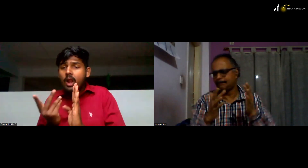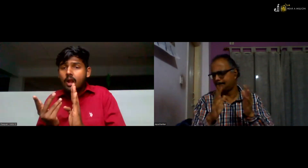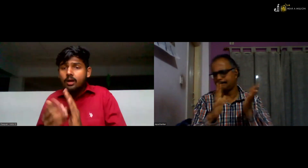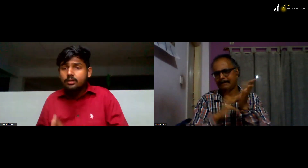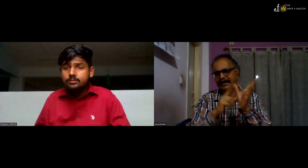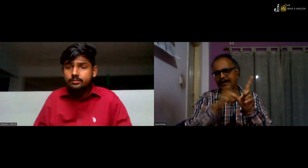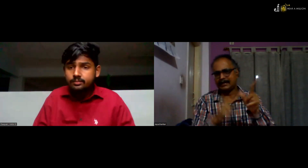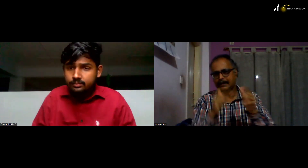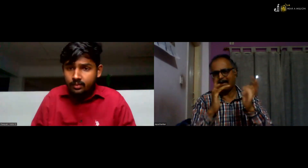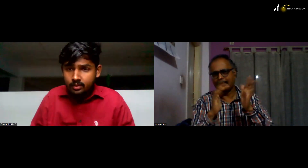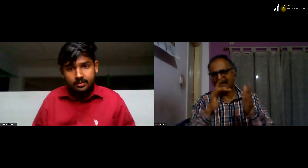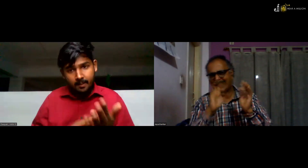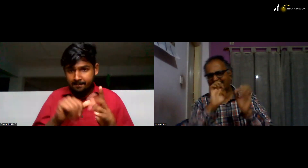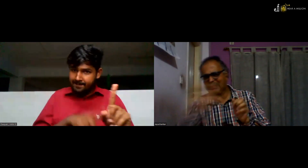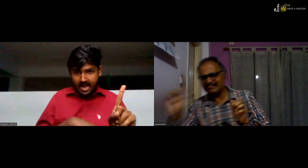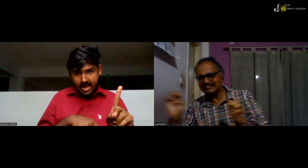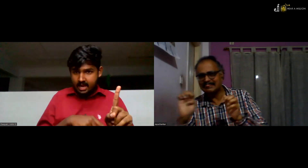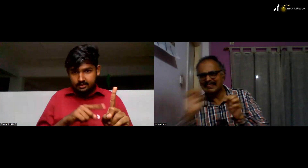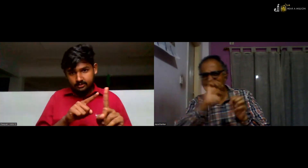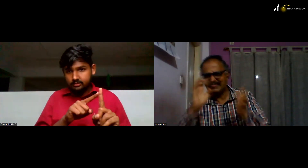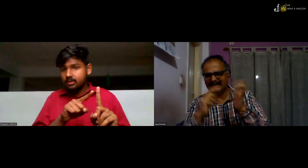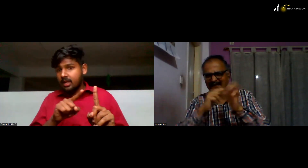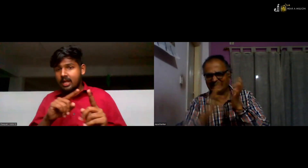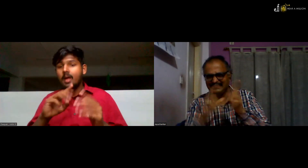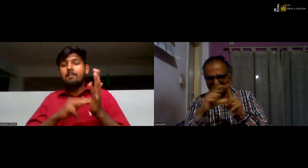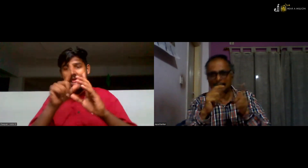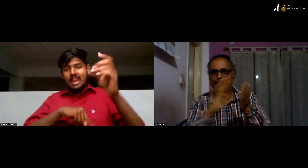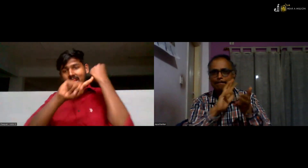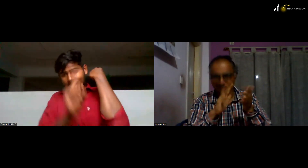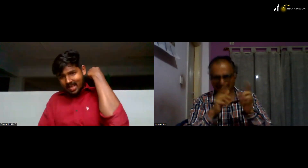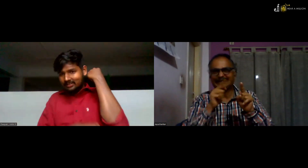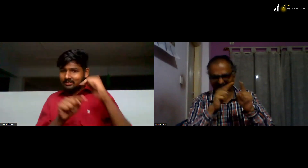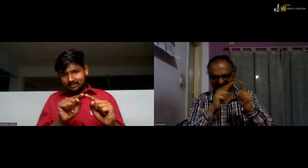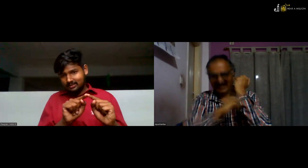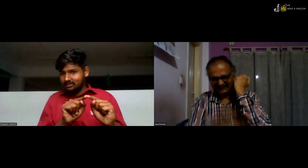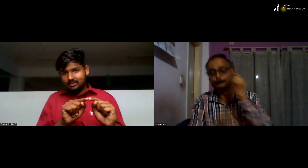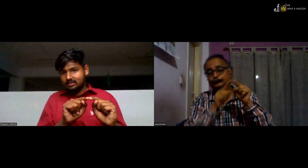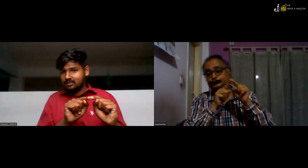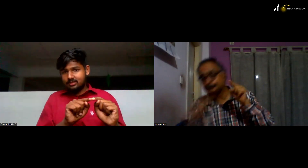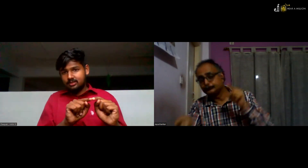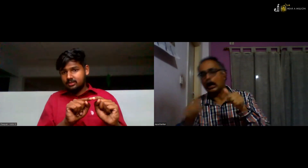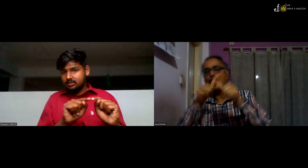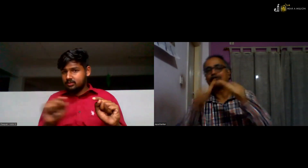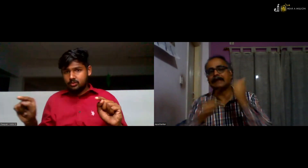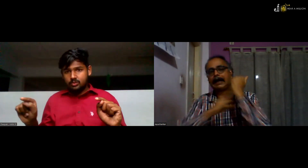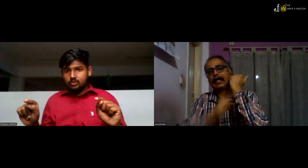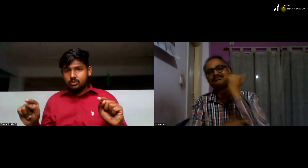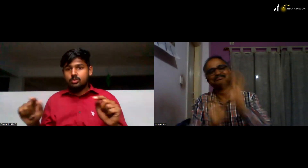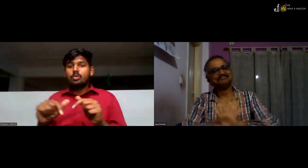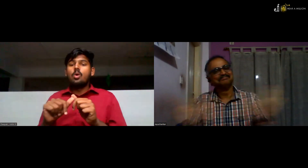they have the duration you can, I mean, visit there. So I think it's from May mid to the